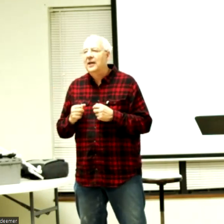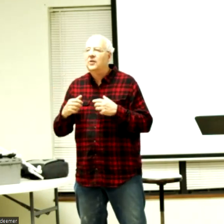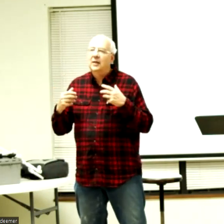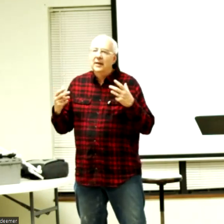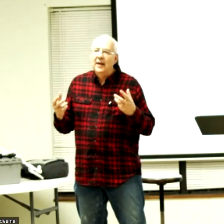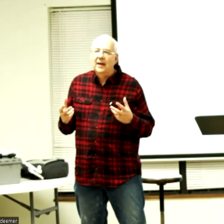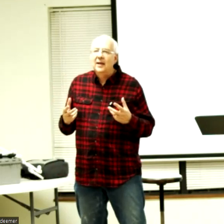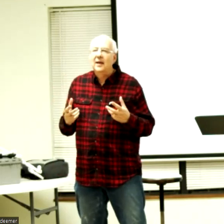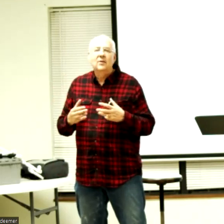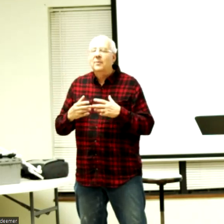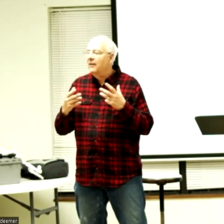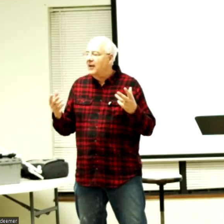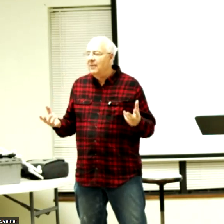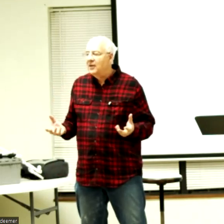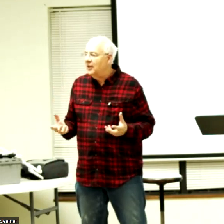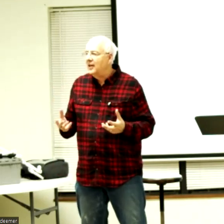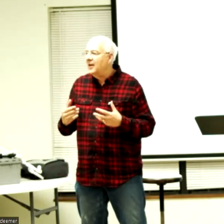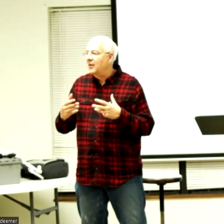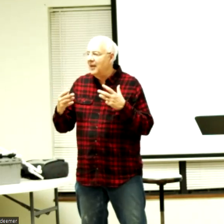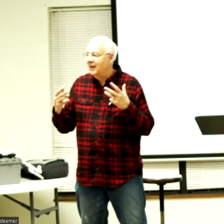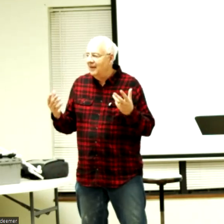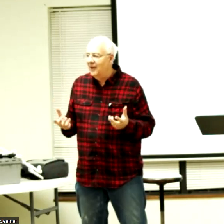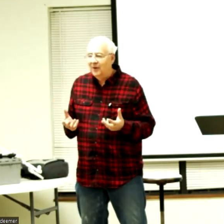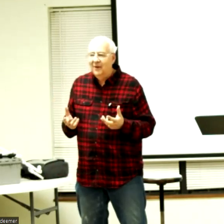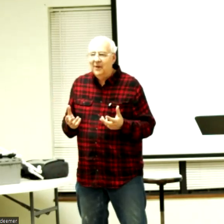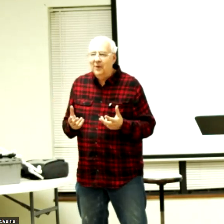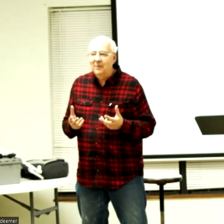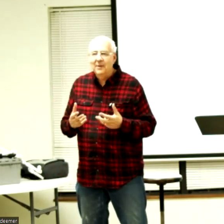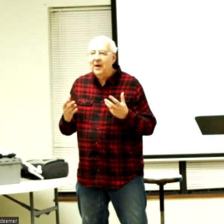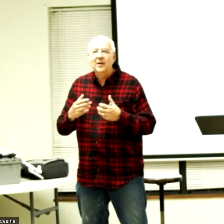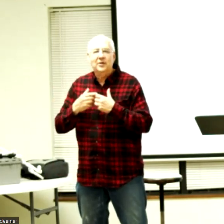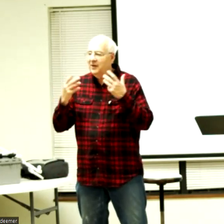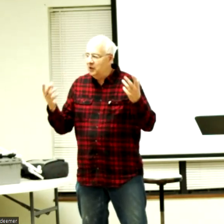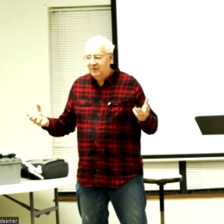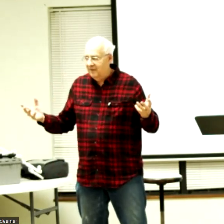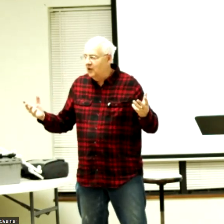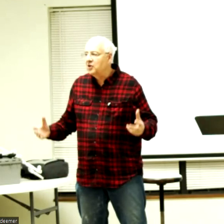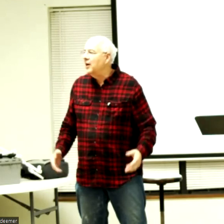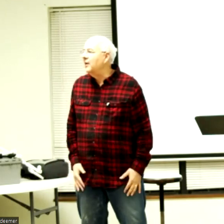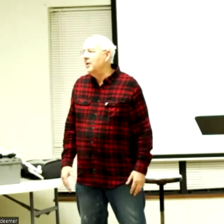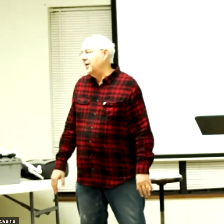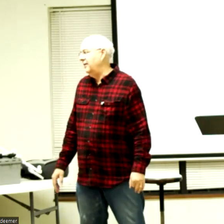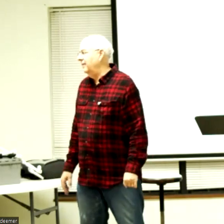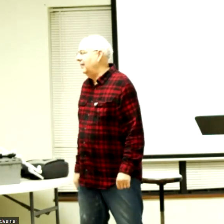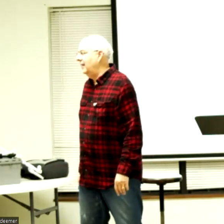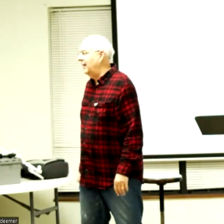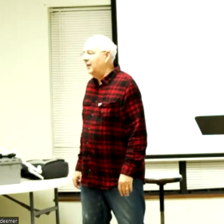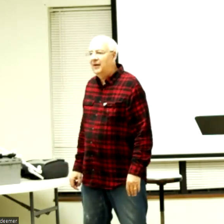signs. And again, don't be afraid to be silly or be embarrassed. You're just trying to communicate. Okay. And